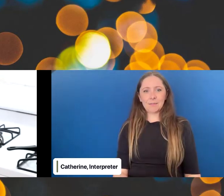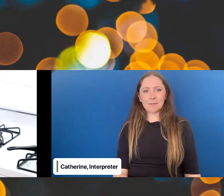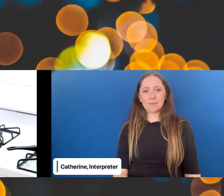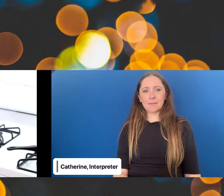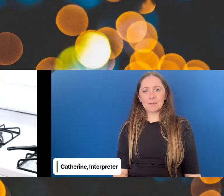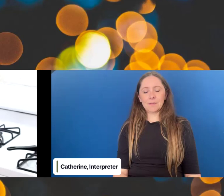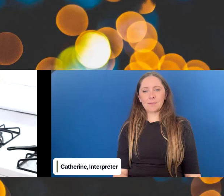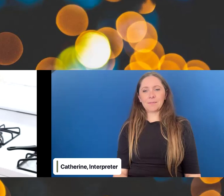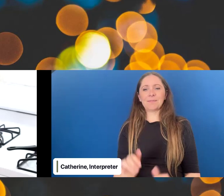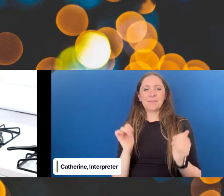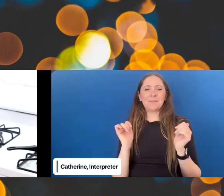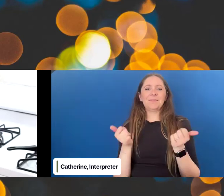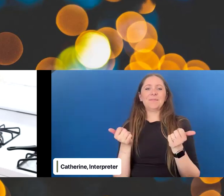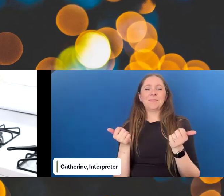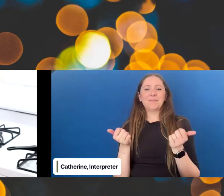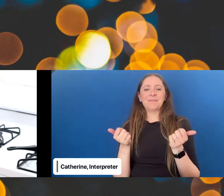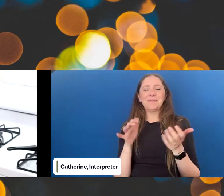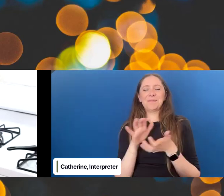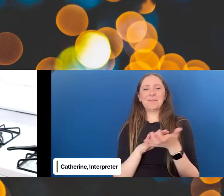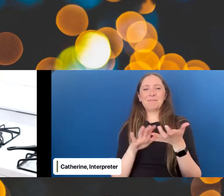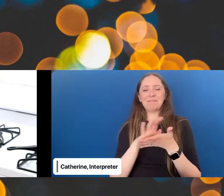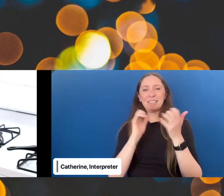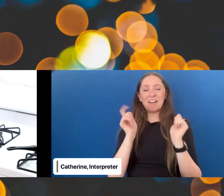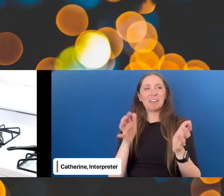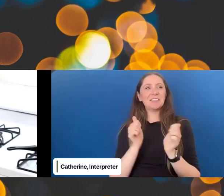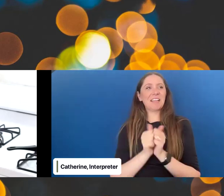right, here we go. Mix that all together.